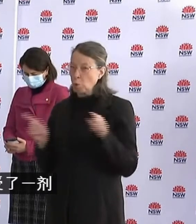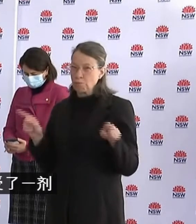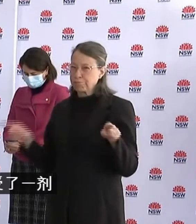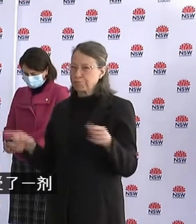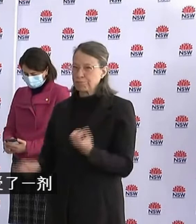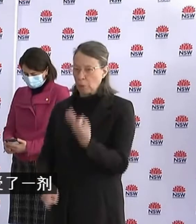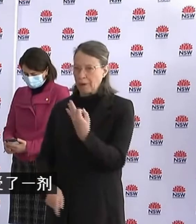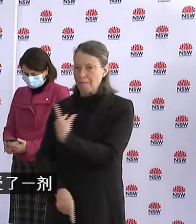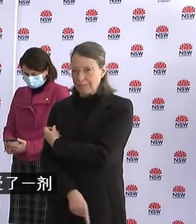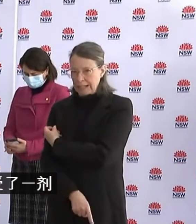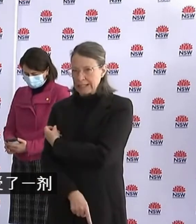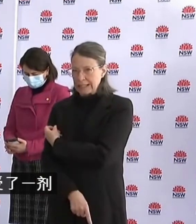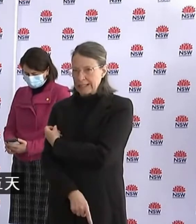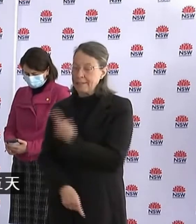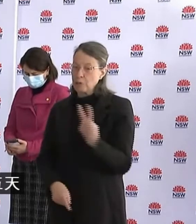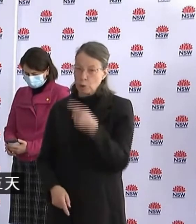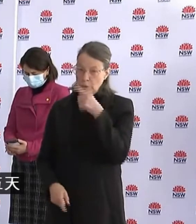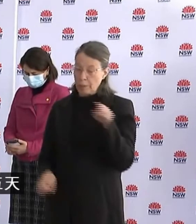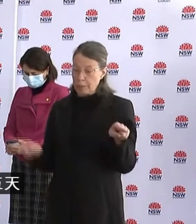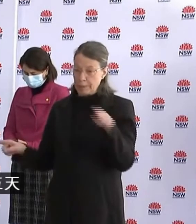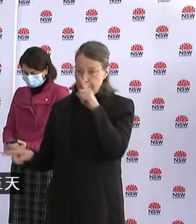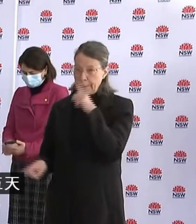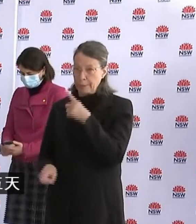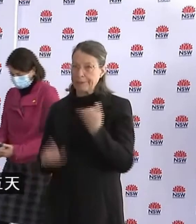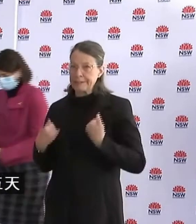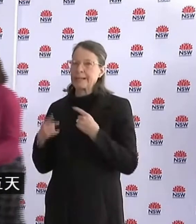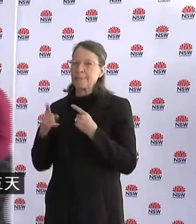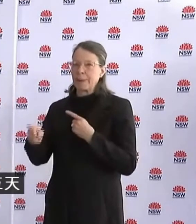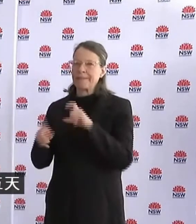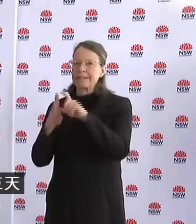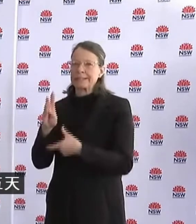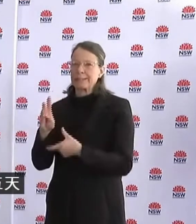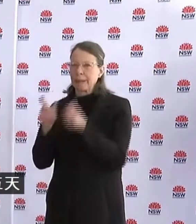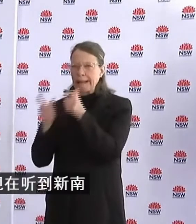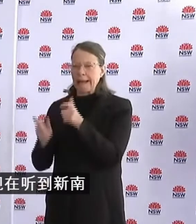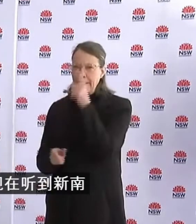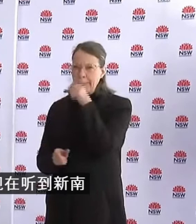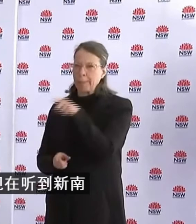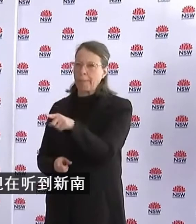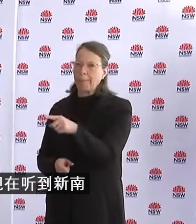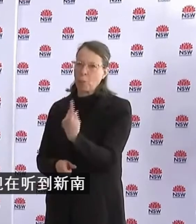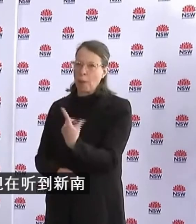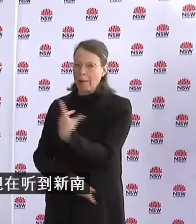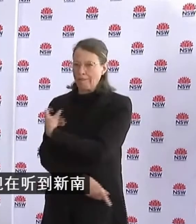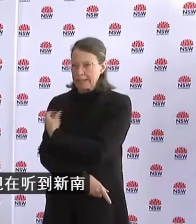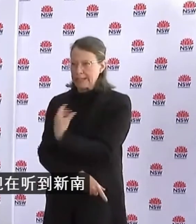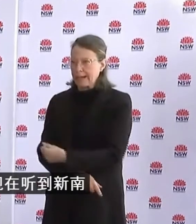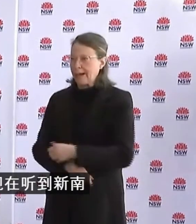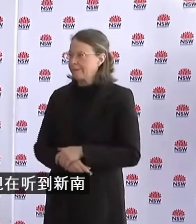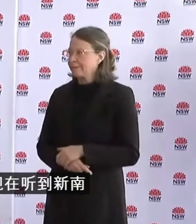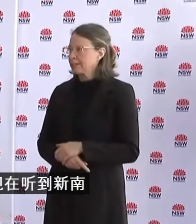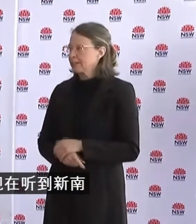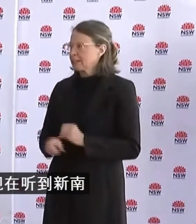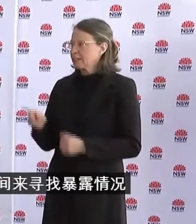disability home had received 1 dose of vaccine. Premier, there's been delays of up to 5 days of people waiting to get their test results.